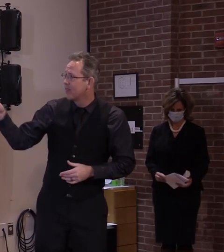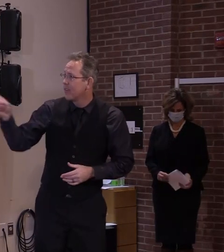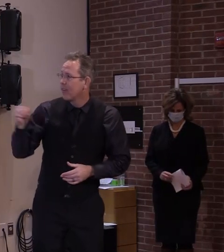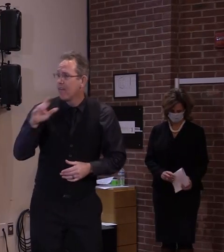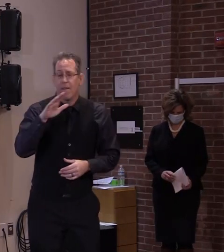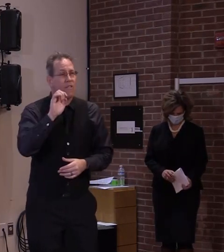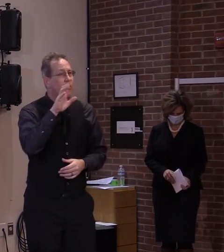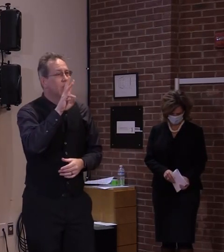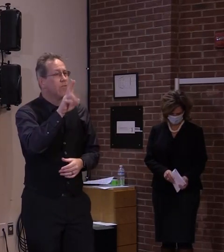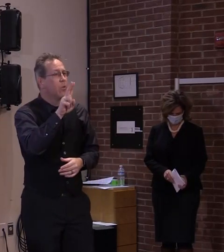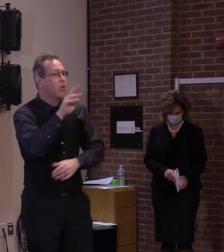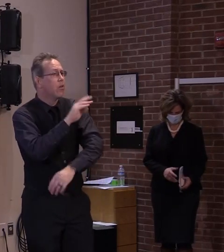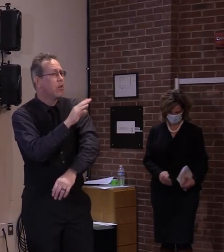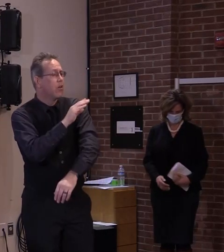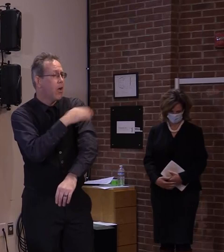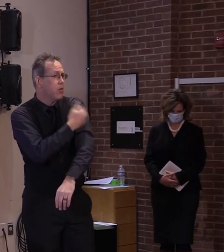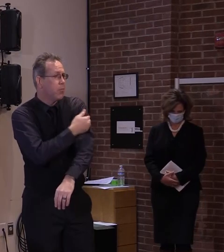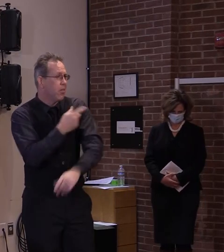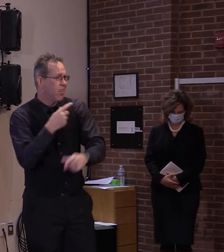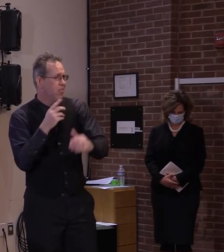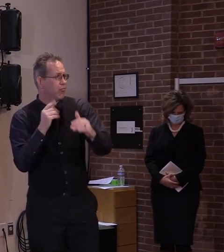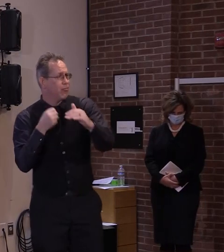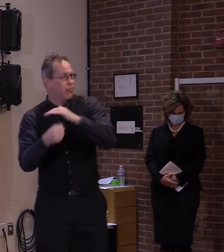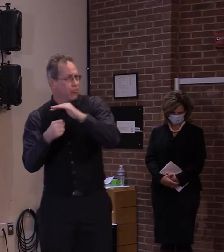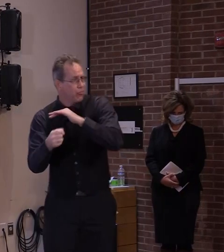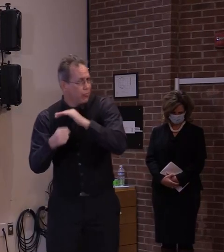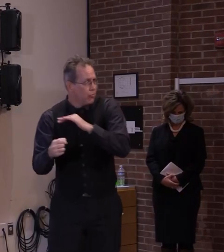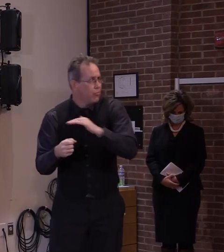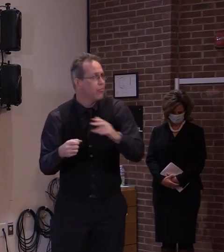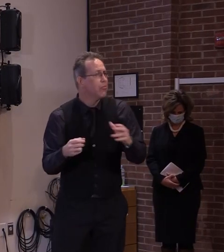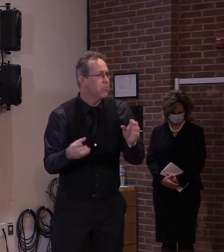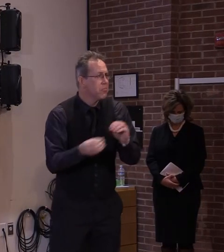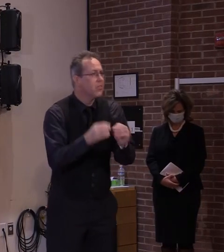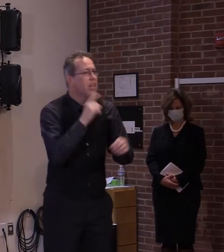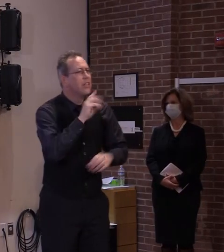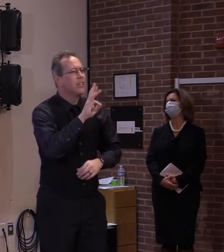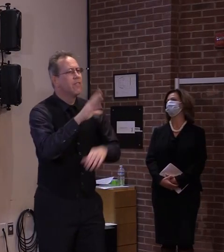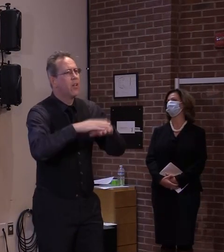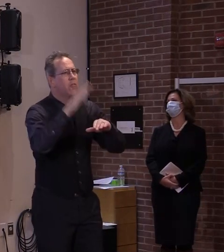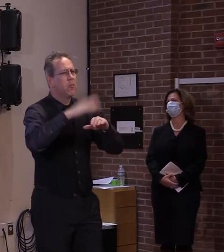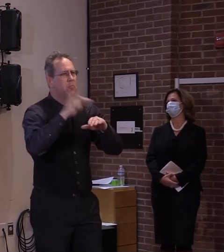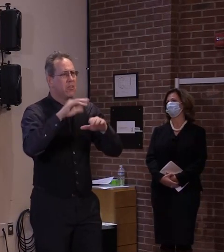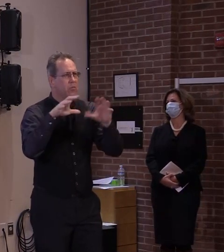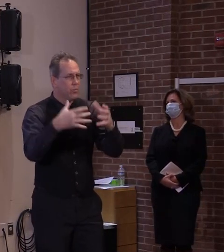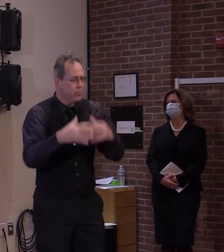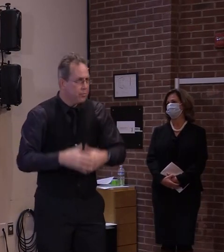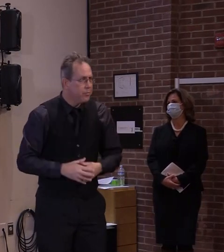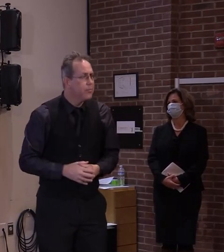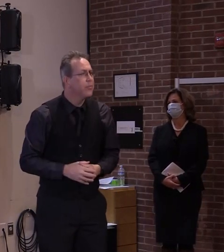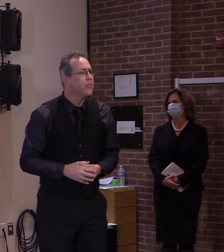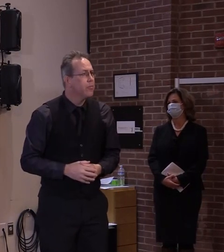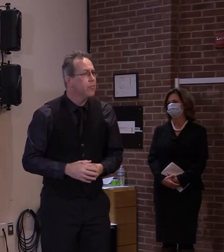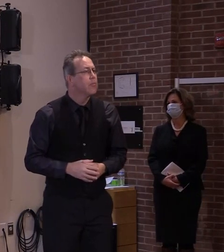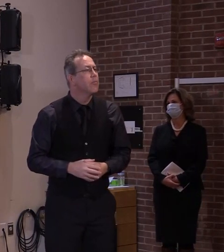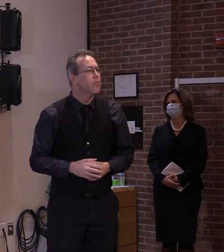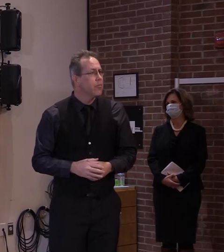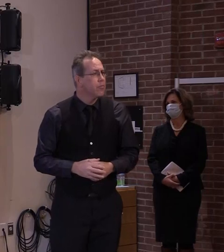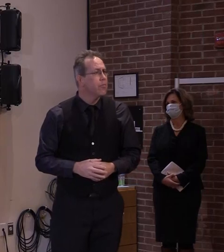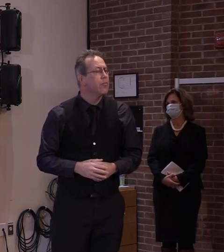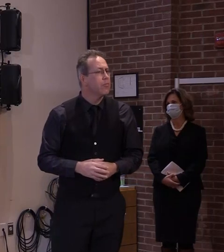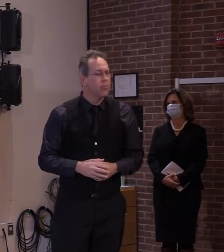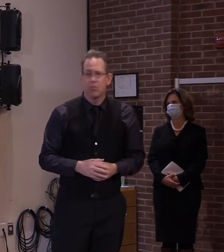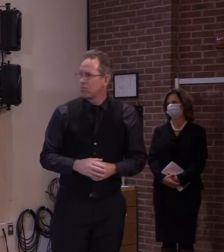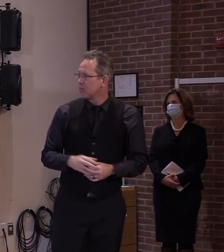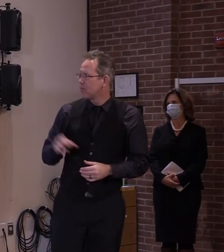16 hospitalizations per 100,000. So a significant difference, a significant level of protection for those who are fully vaccinated and